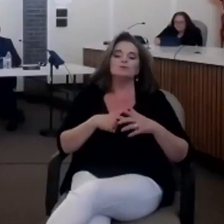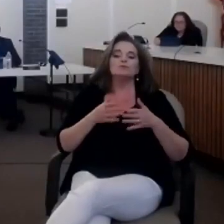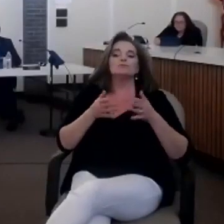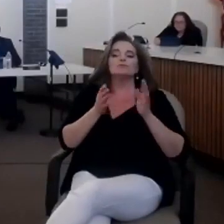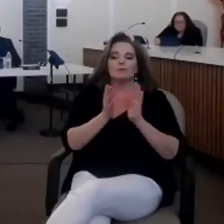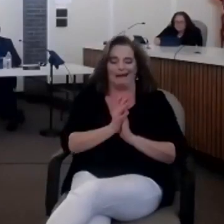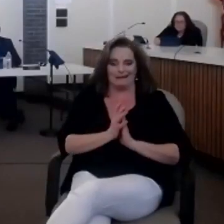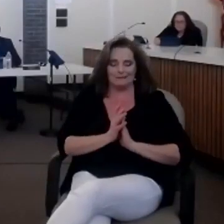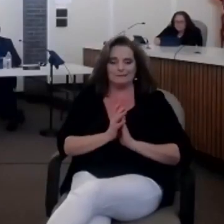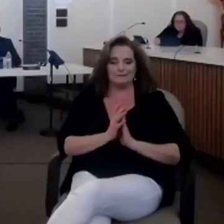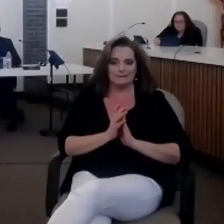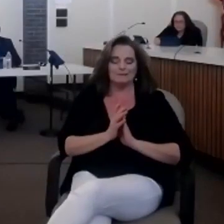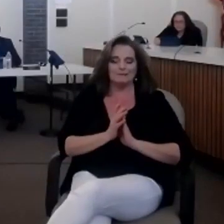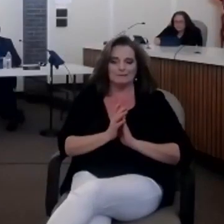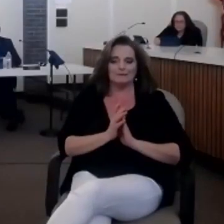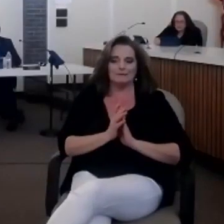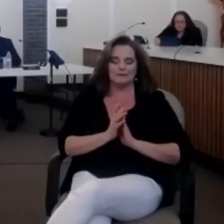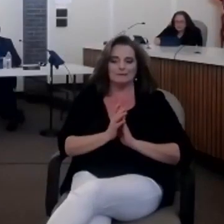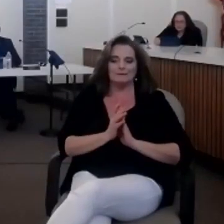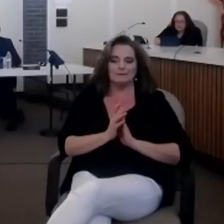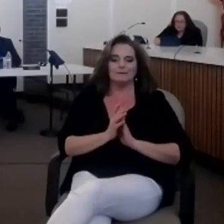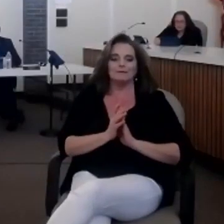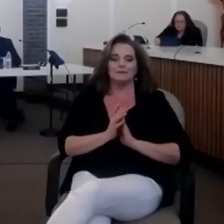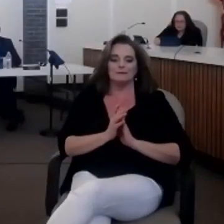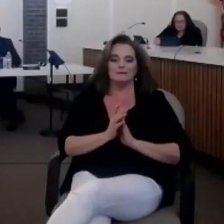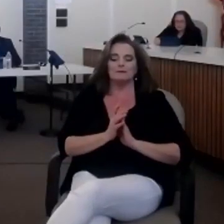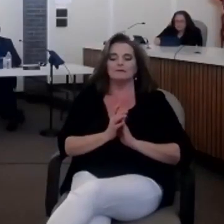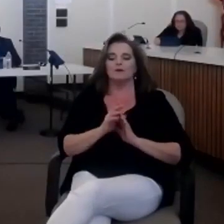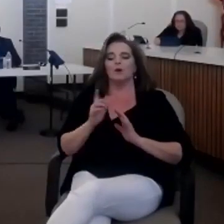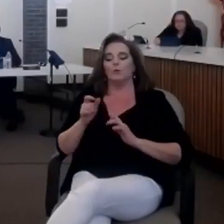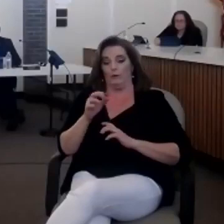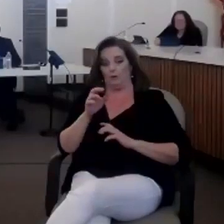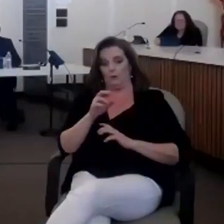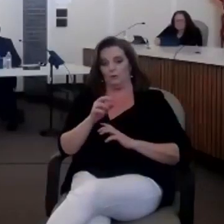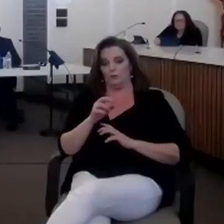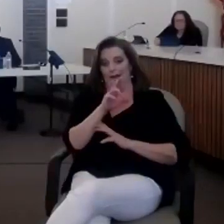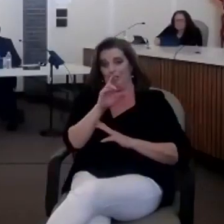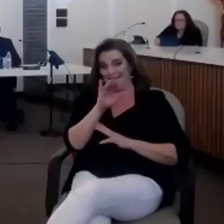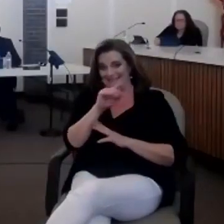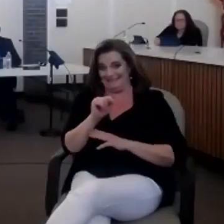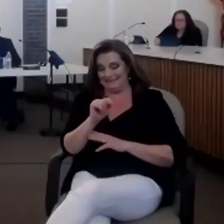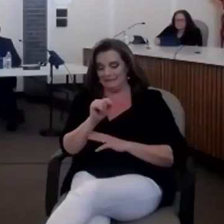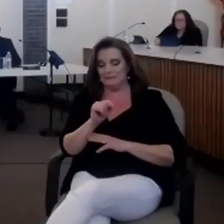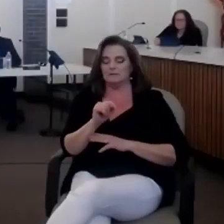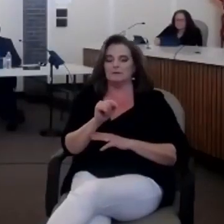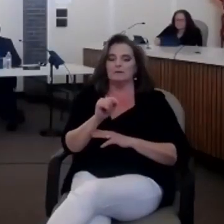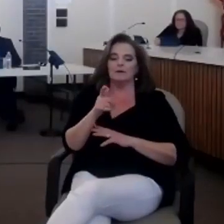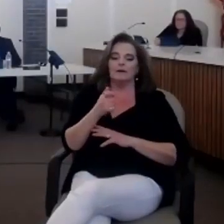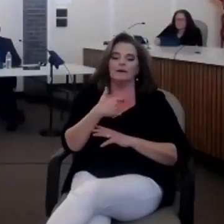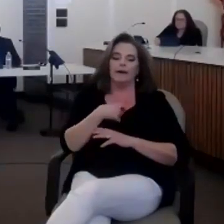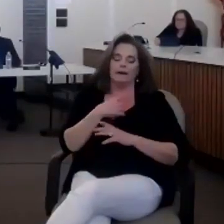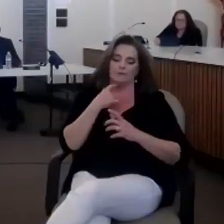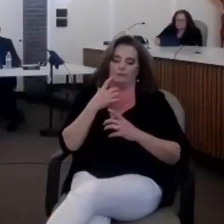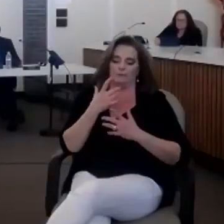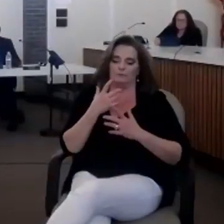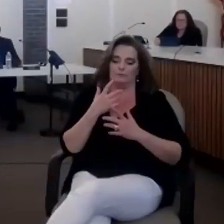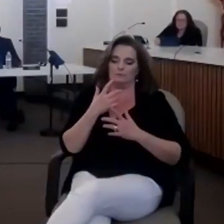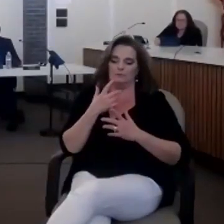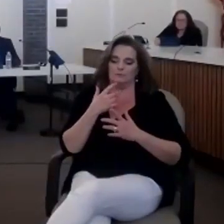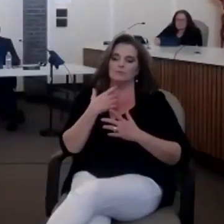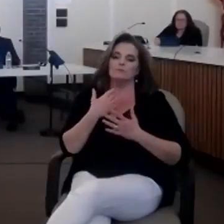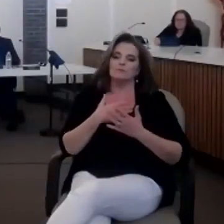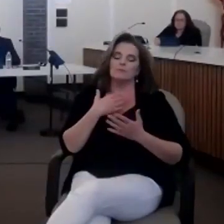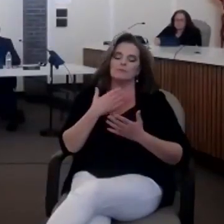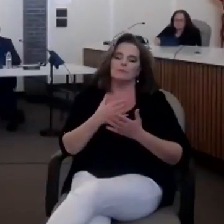motion to, whereas the Rochester Institute of Technology, RIT, has made an application for